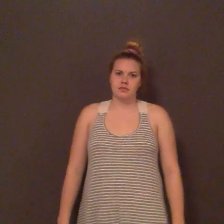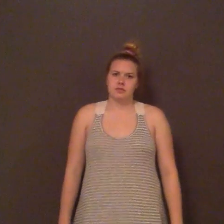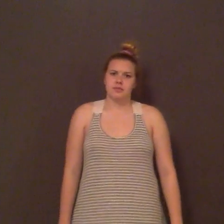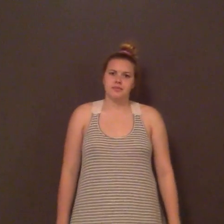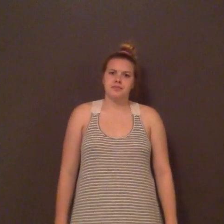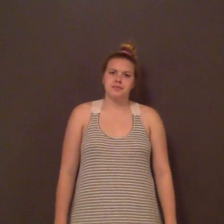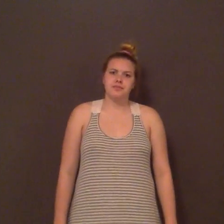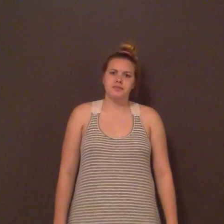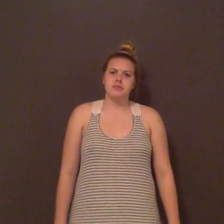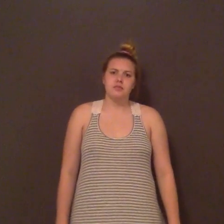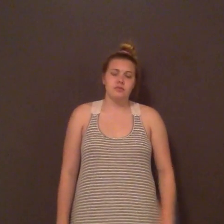By the way, Rachel,